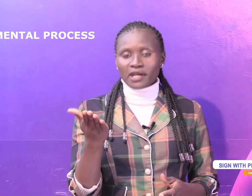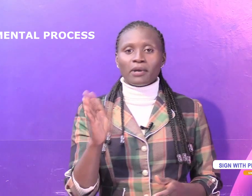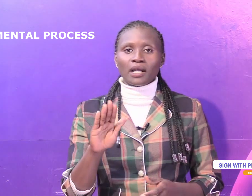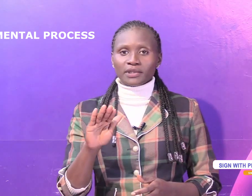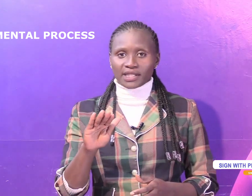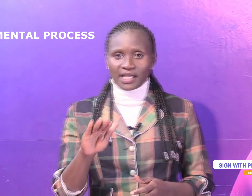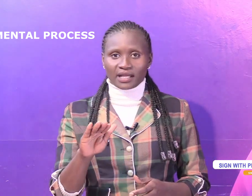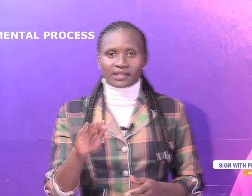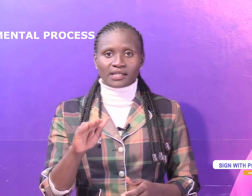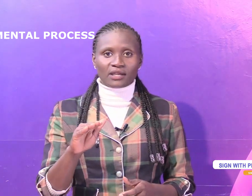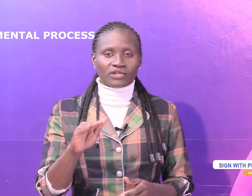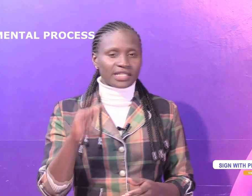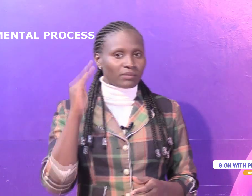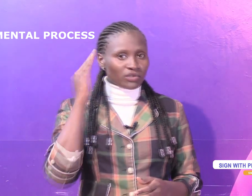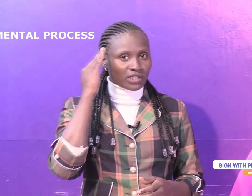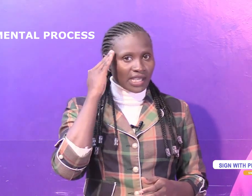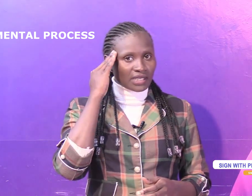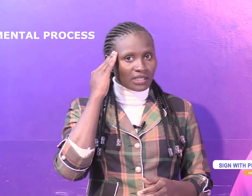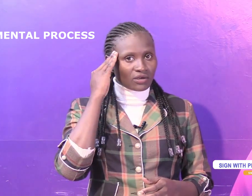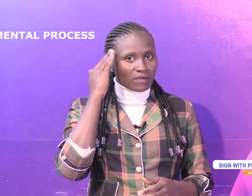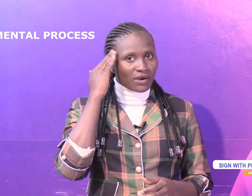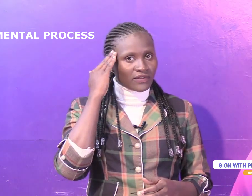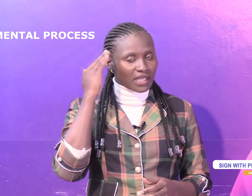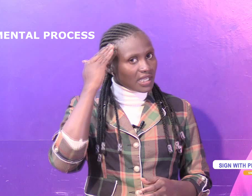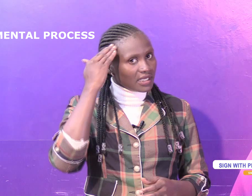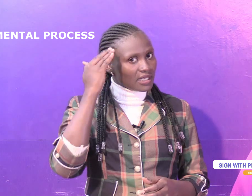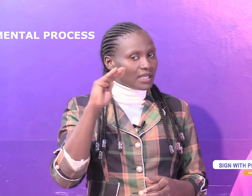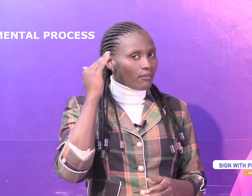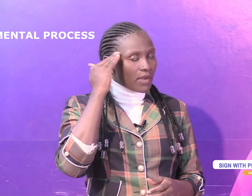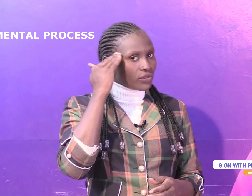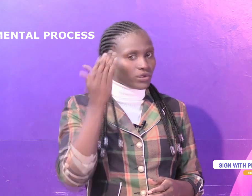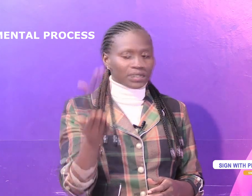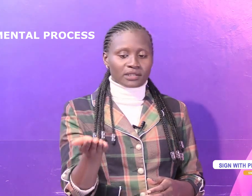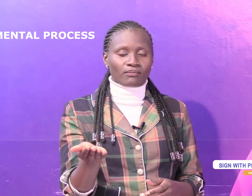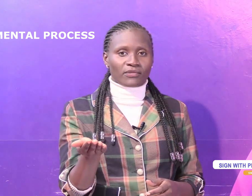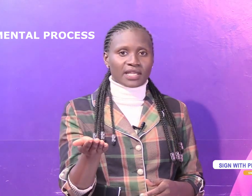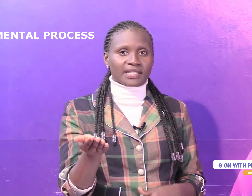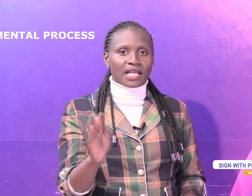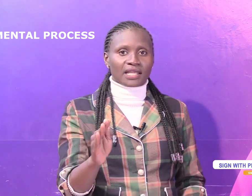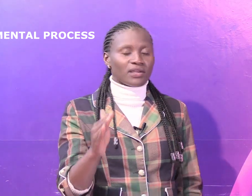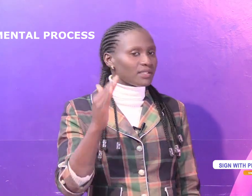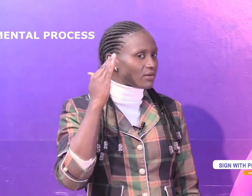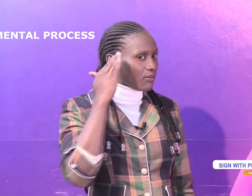it is like this, then you just tap it on head, above the head here. Mental, it is like this. Mental